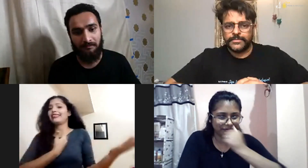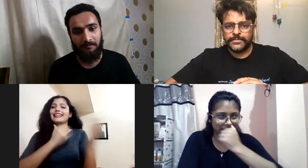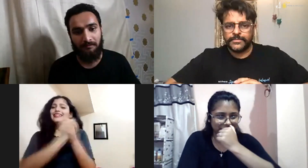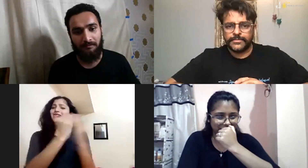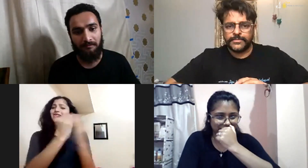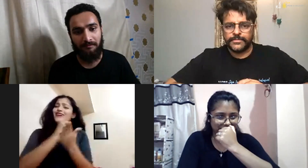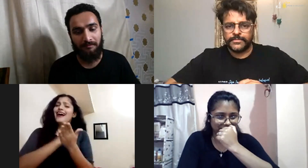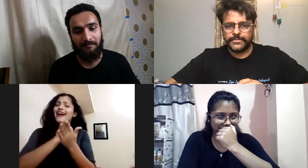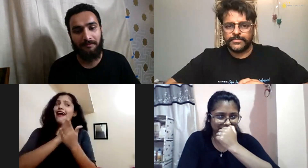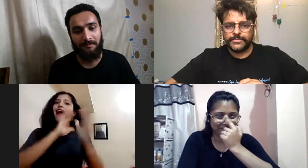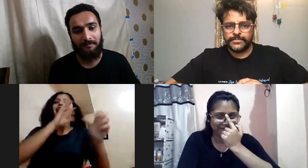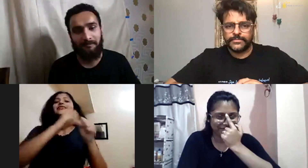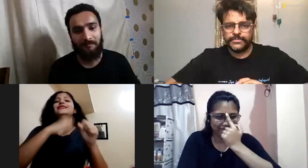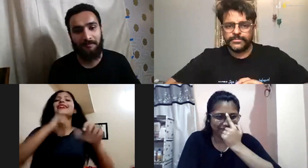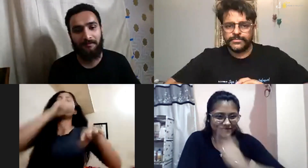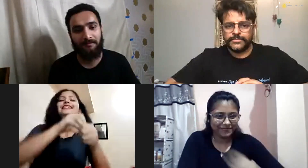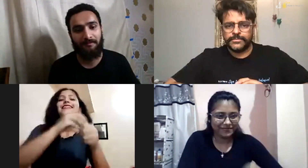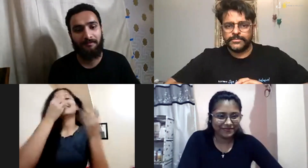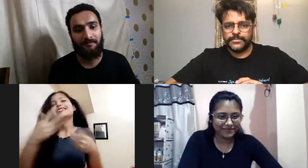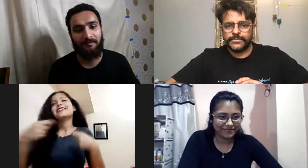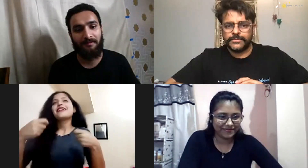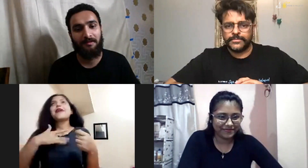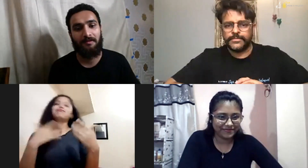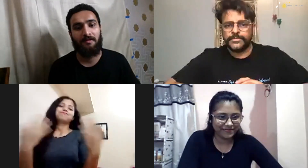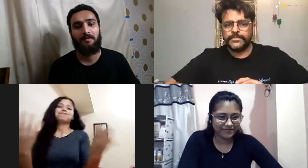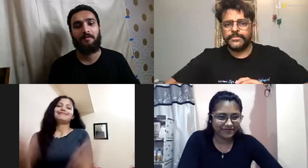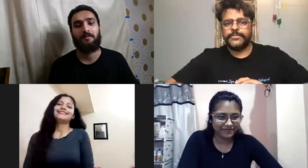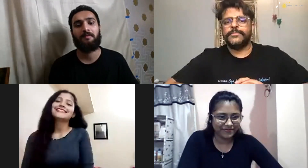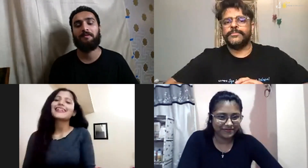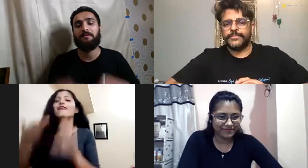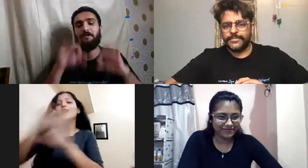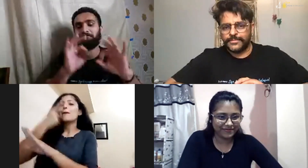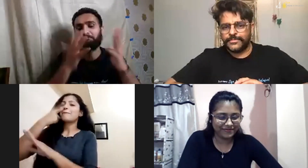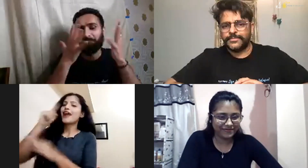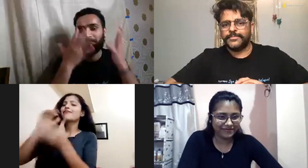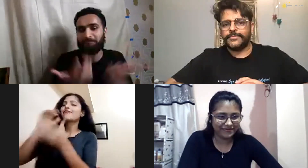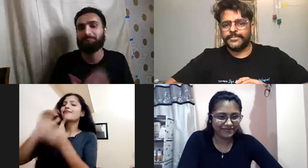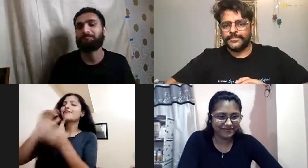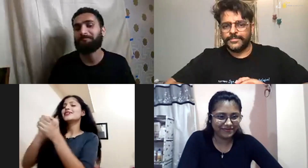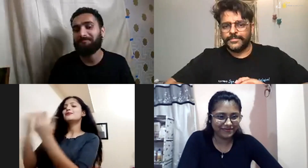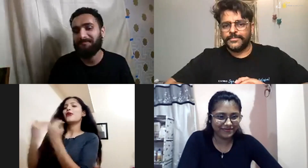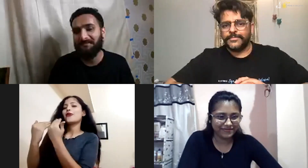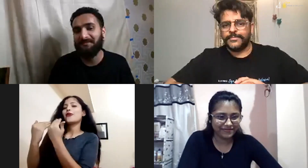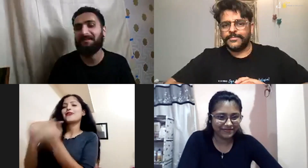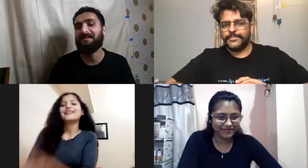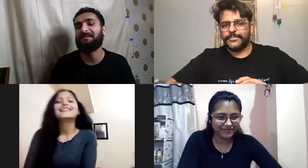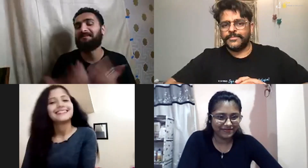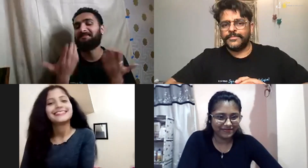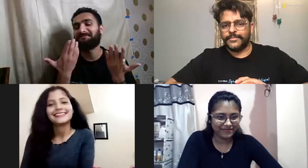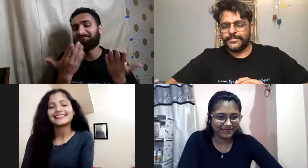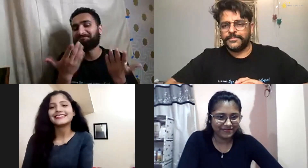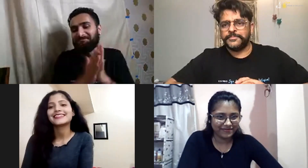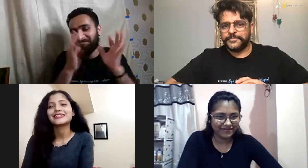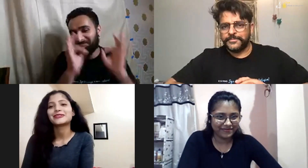supported me, and and my friends also supported me, and I started joining, and I felt good about starting that business, and even my mother and